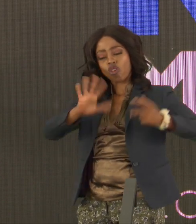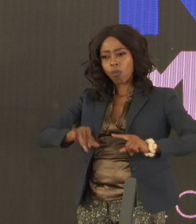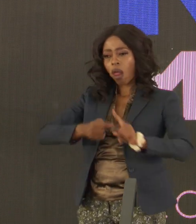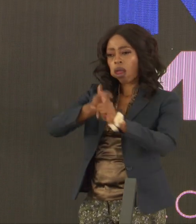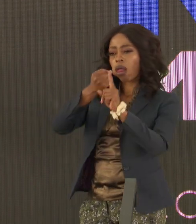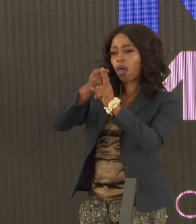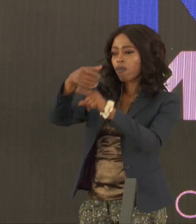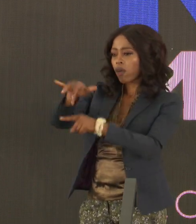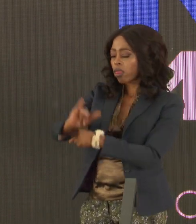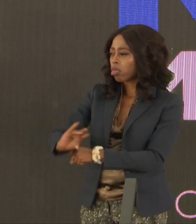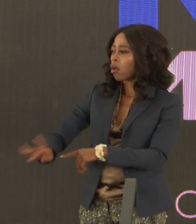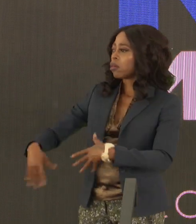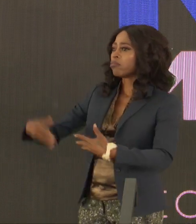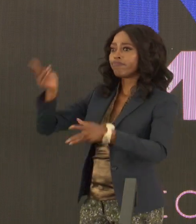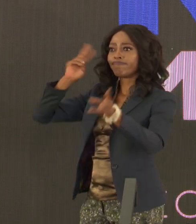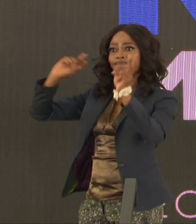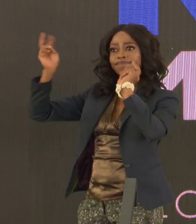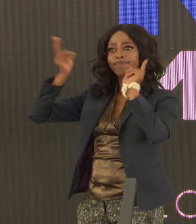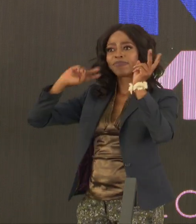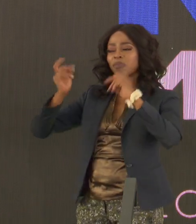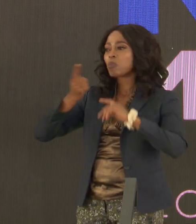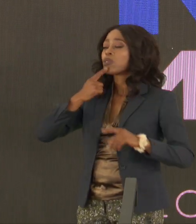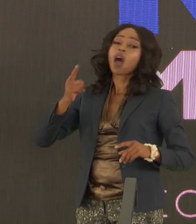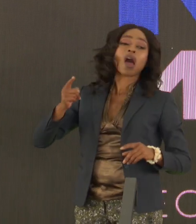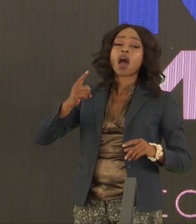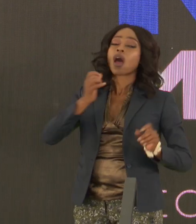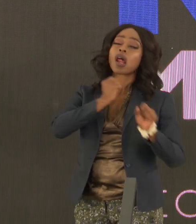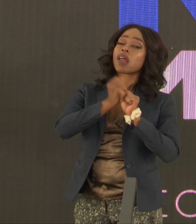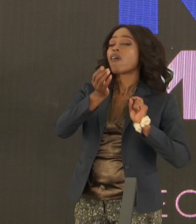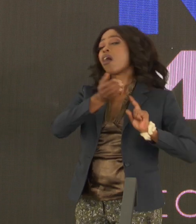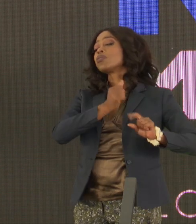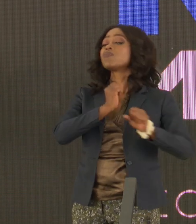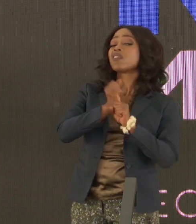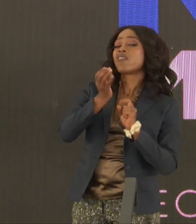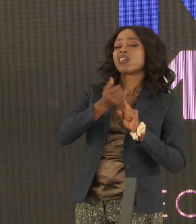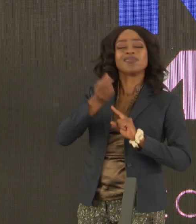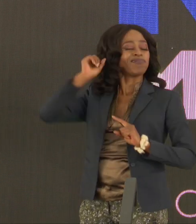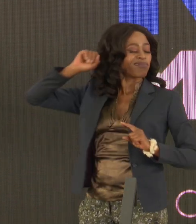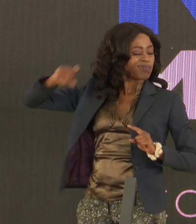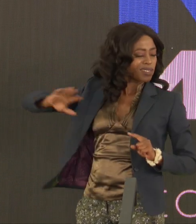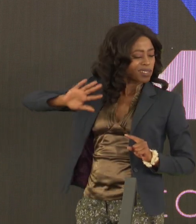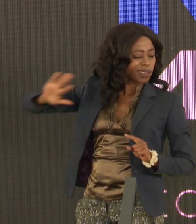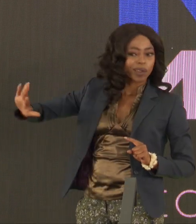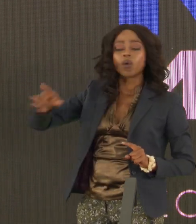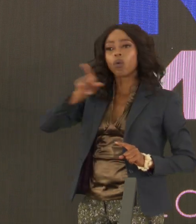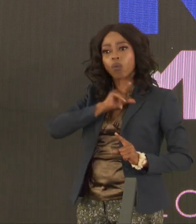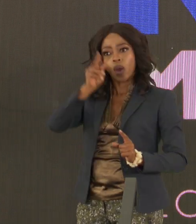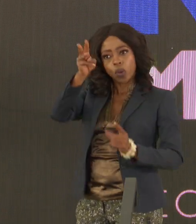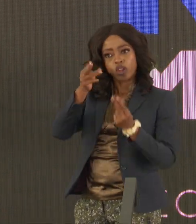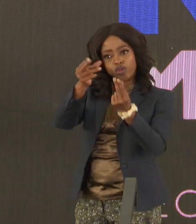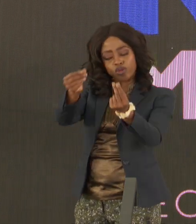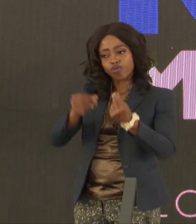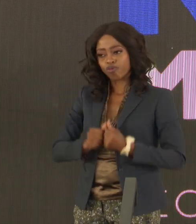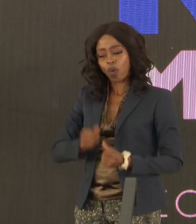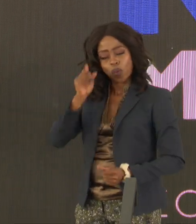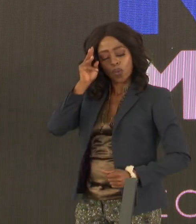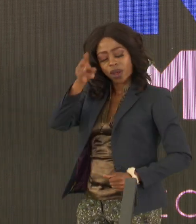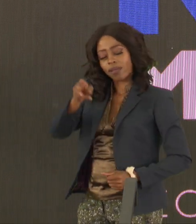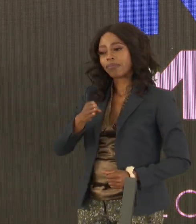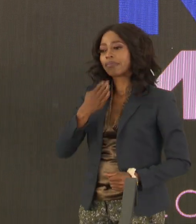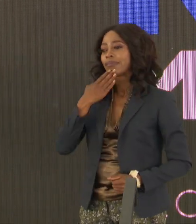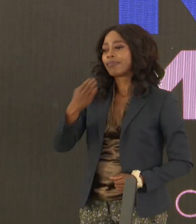for it. Let us not listen to the naysayers who say it cannot be done, because we are going to do it. I thank